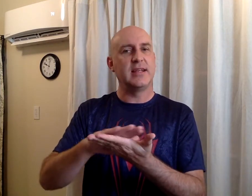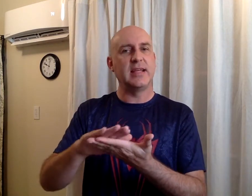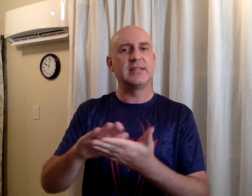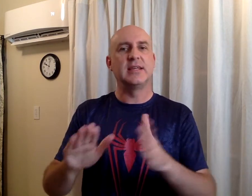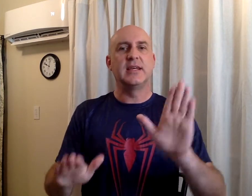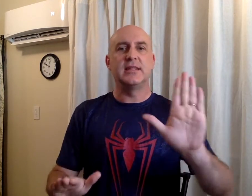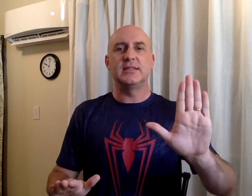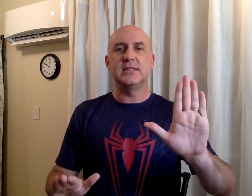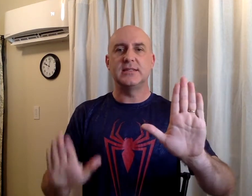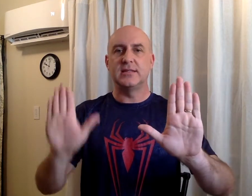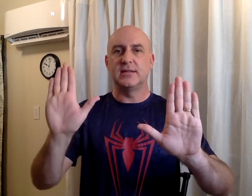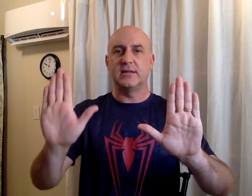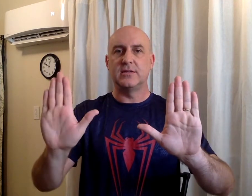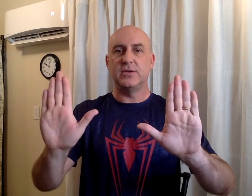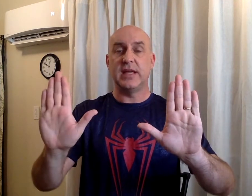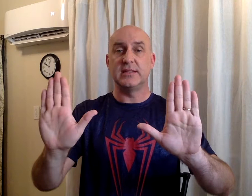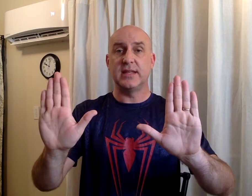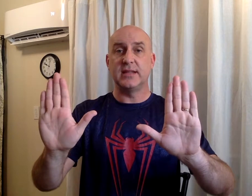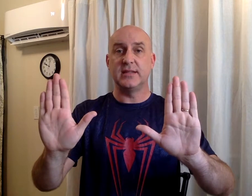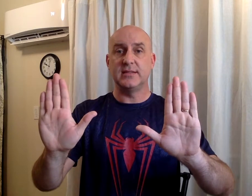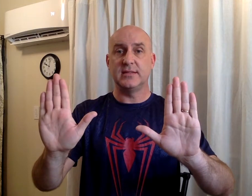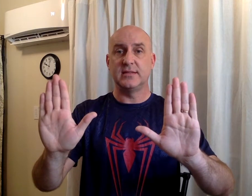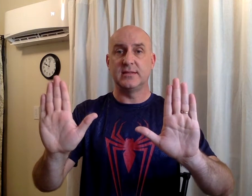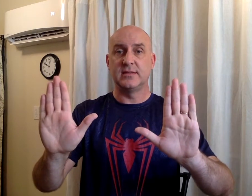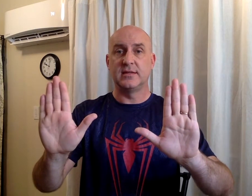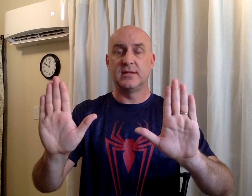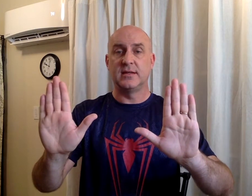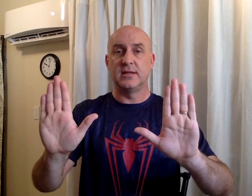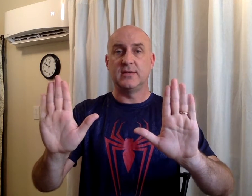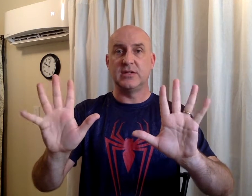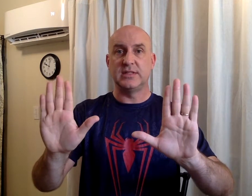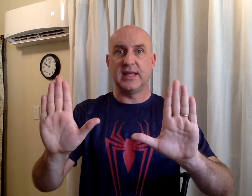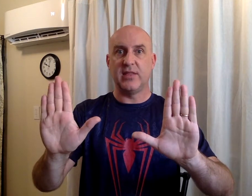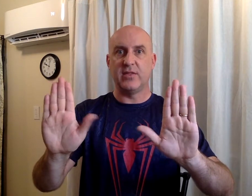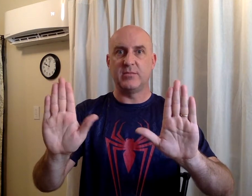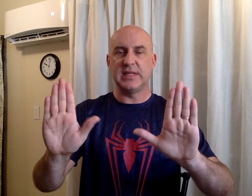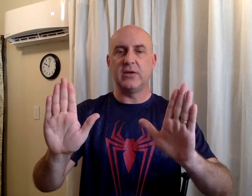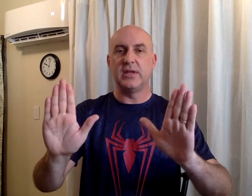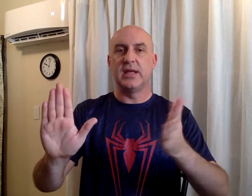Nice. This is 2 hands like this, fingers together, thumbs out.